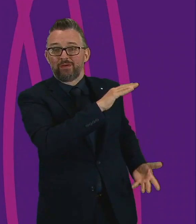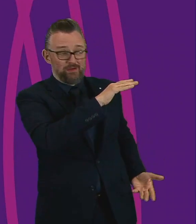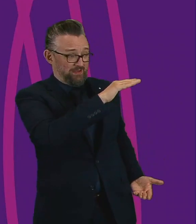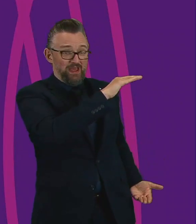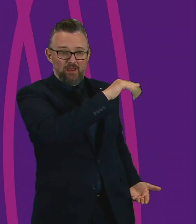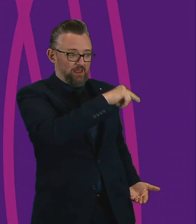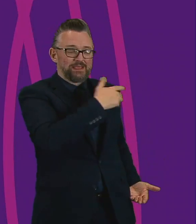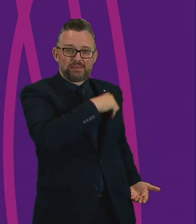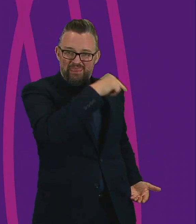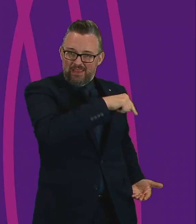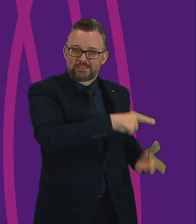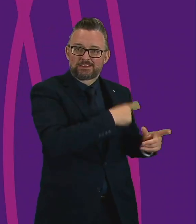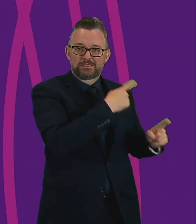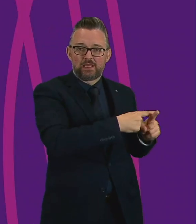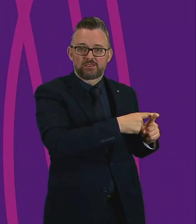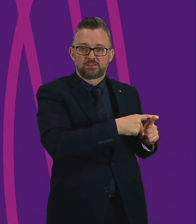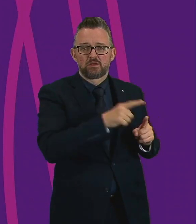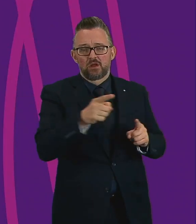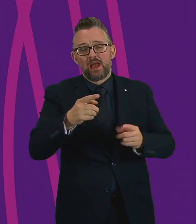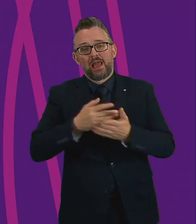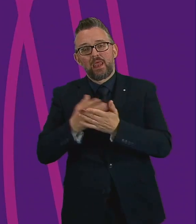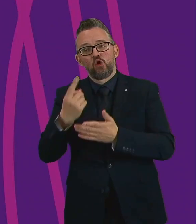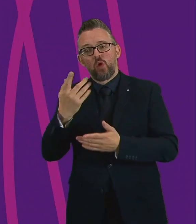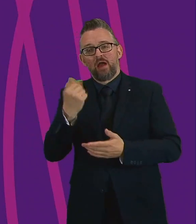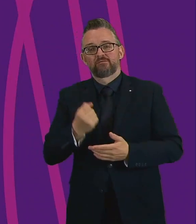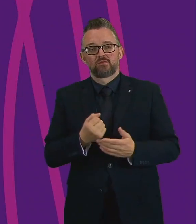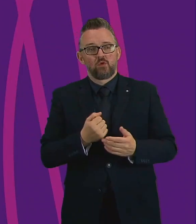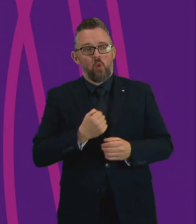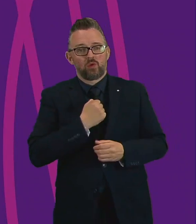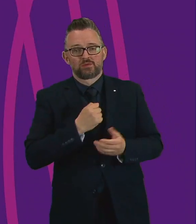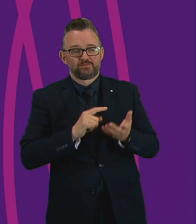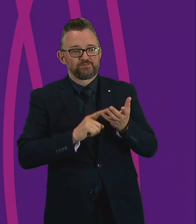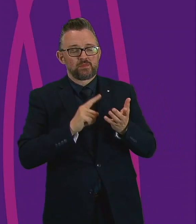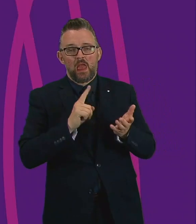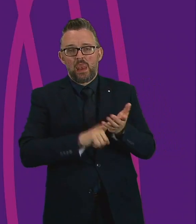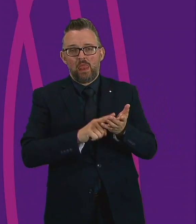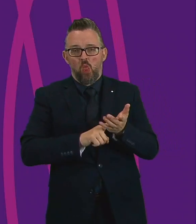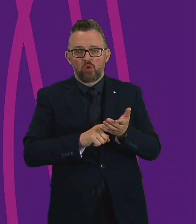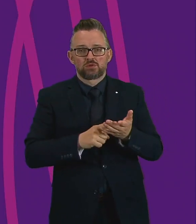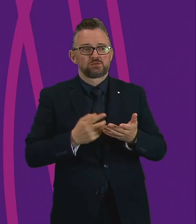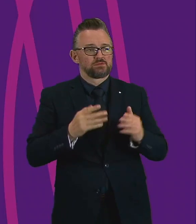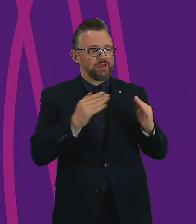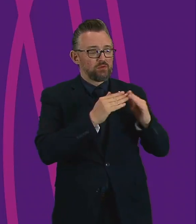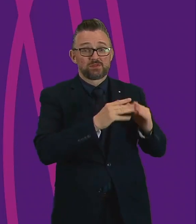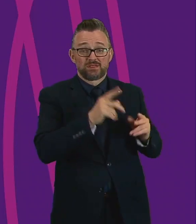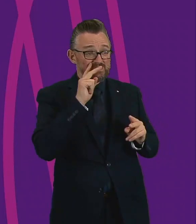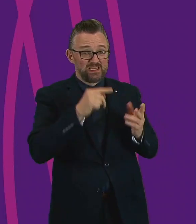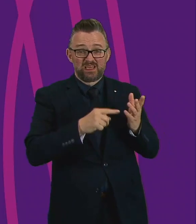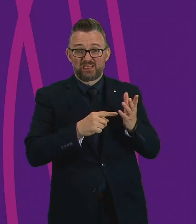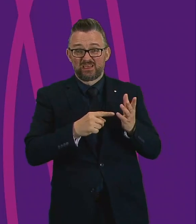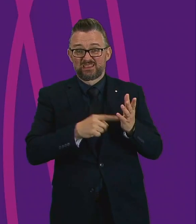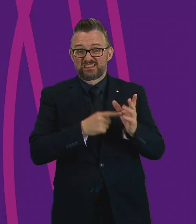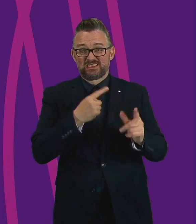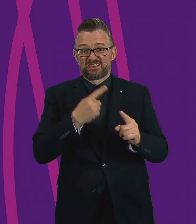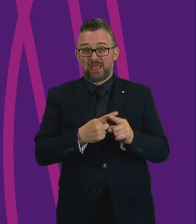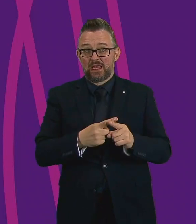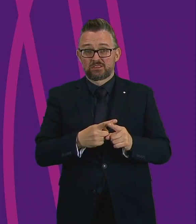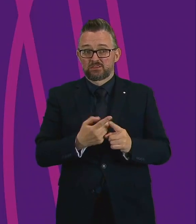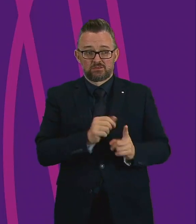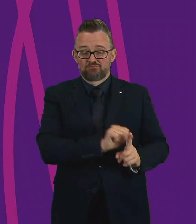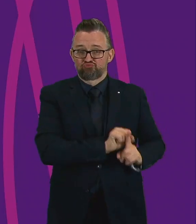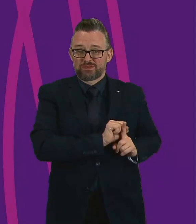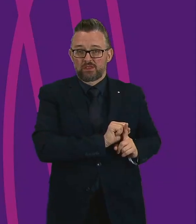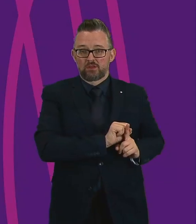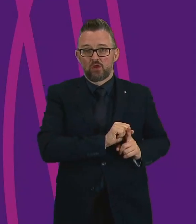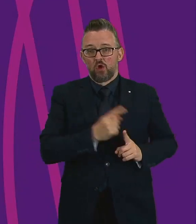done by the IPPR and others that those who own assets, landlords, shareholders and others, have seen their income substantially protected,